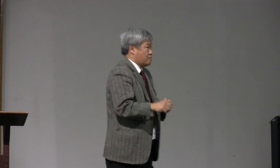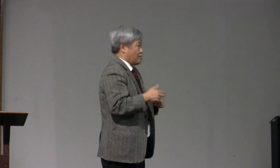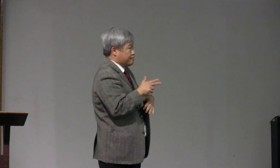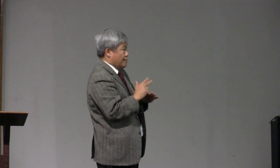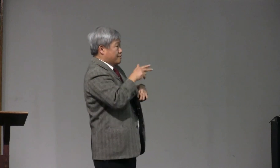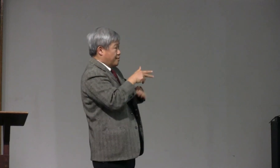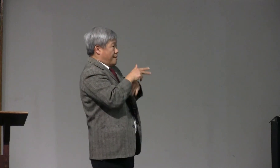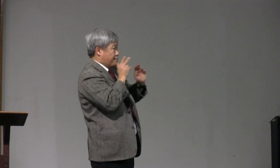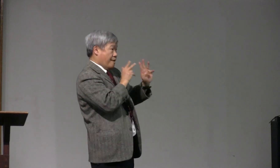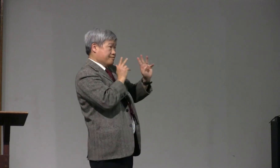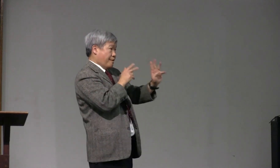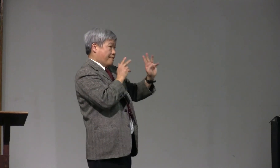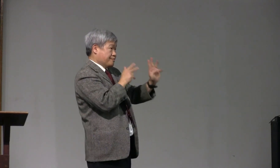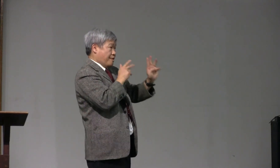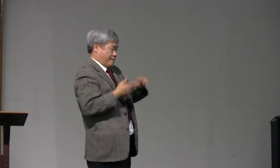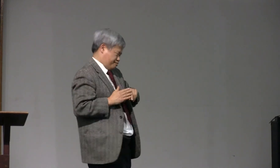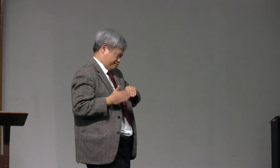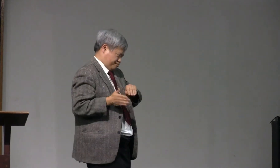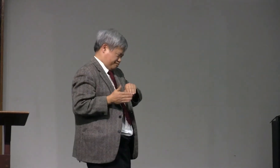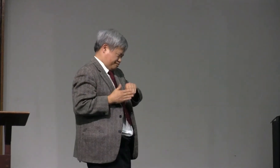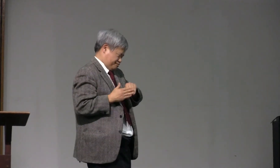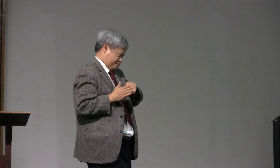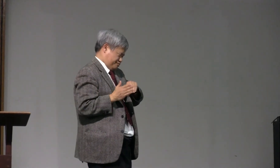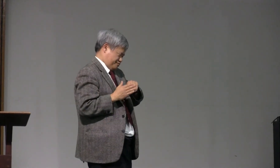You set your odometer and road west.